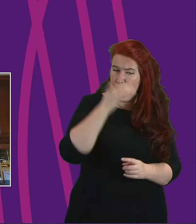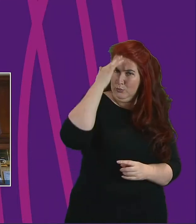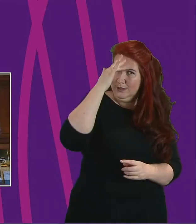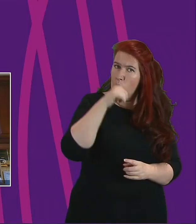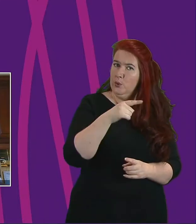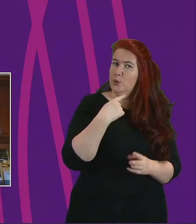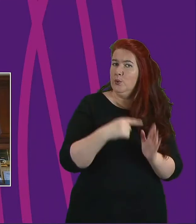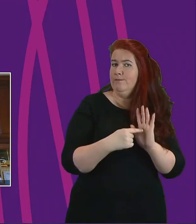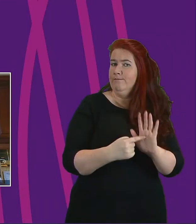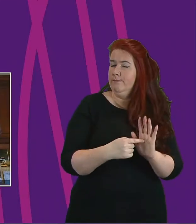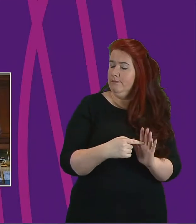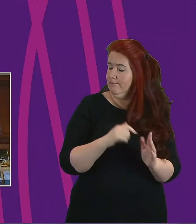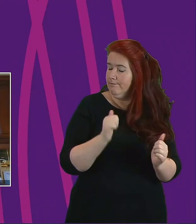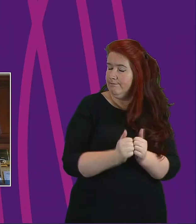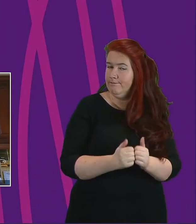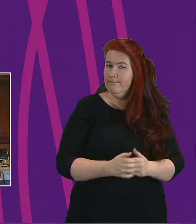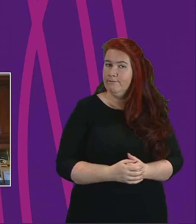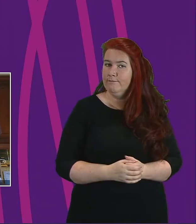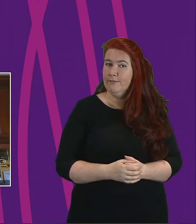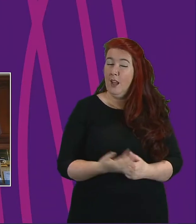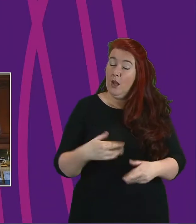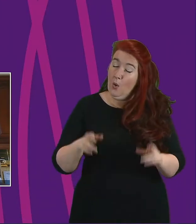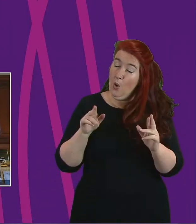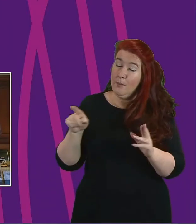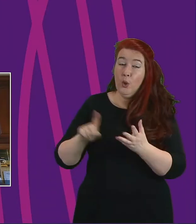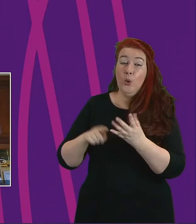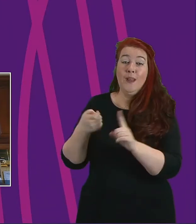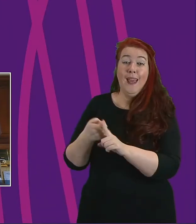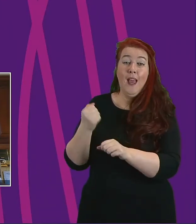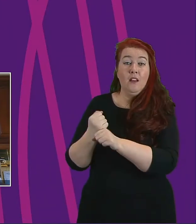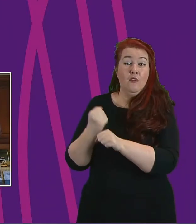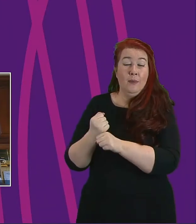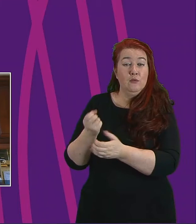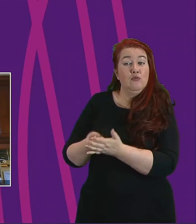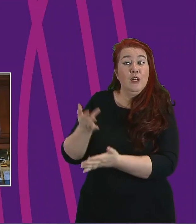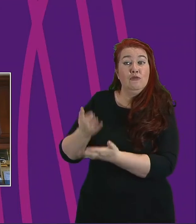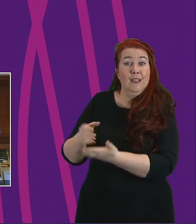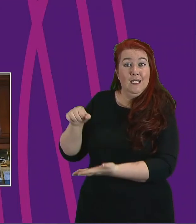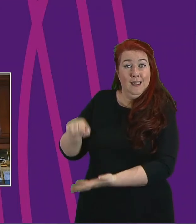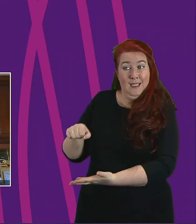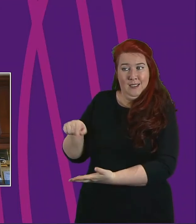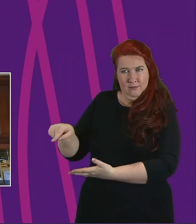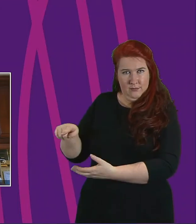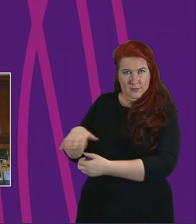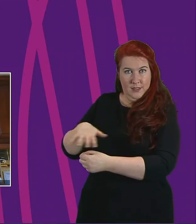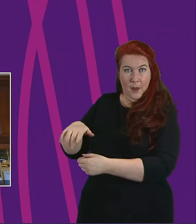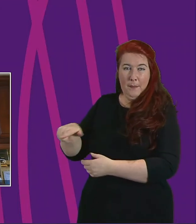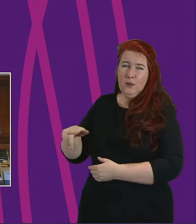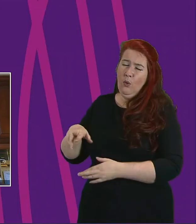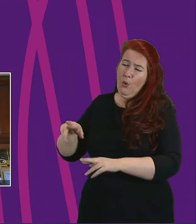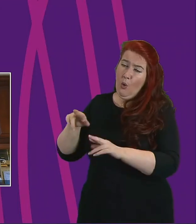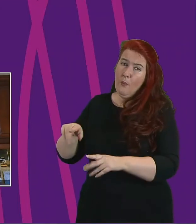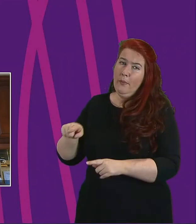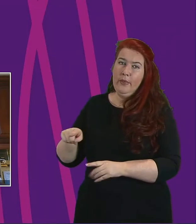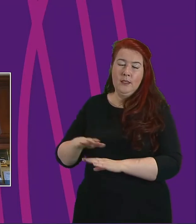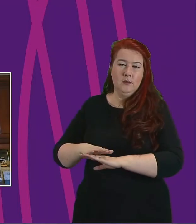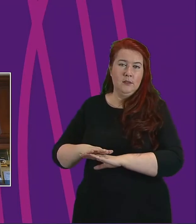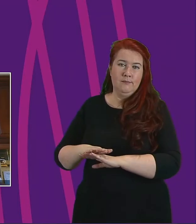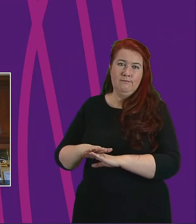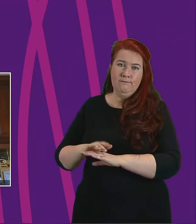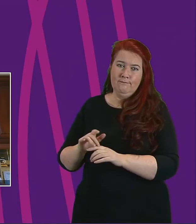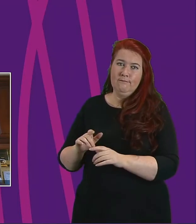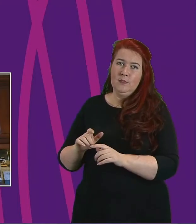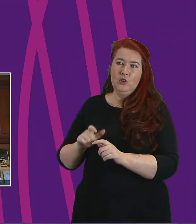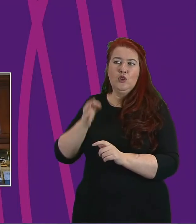Absolutely. I just hope that, you know, in the UK government treasury, this is not regarded as a box which now has occupying within it a